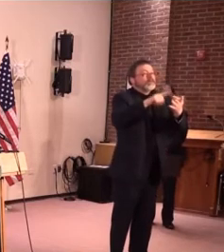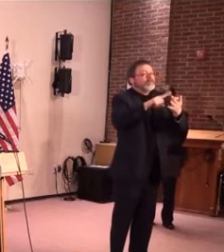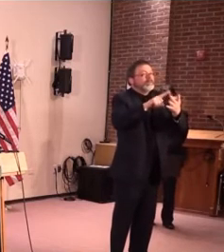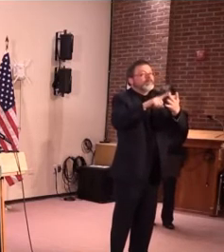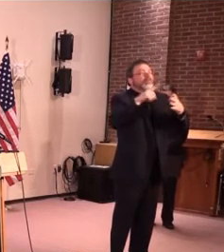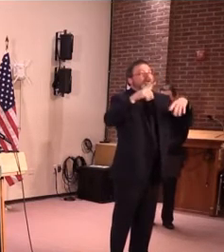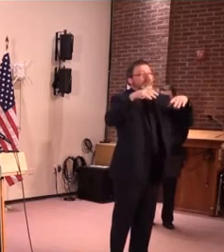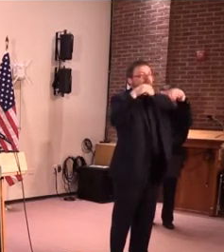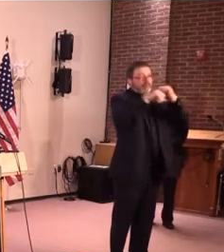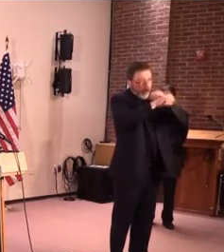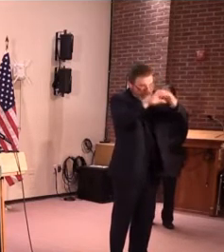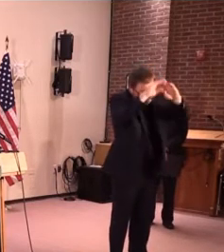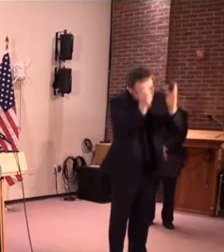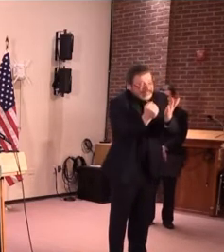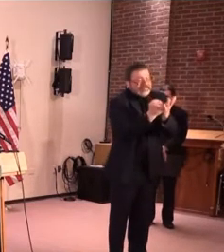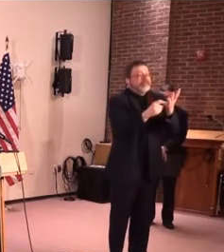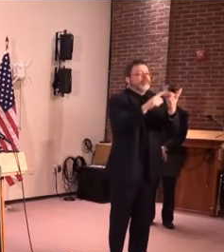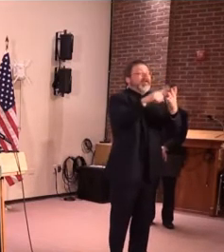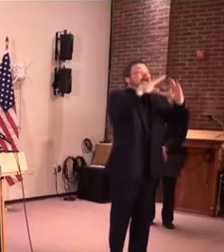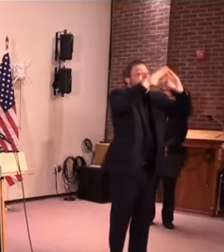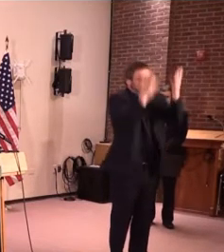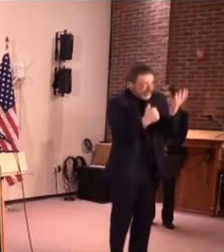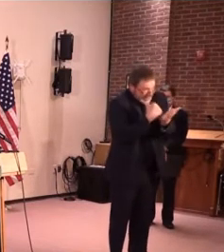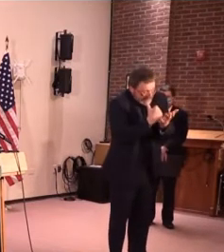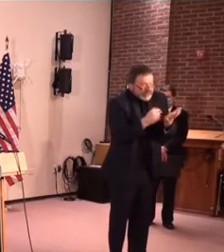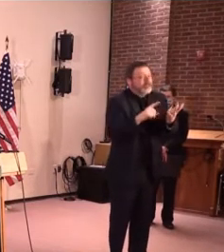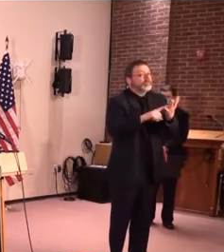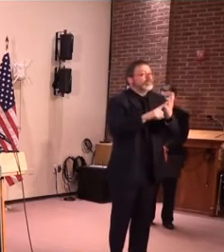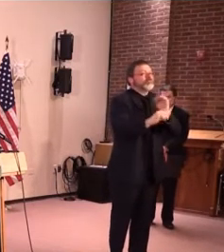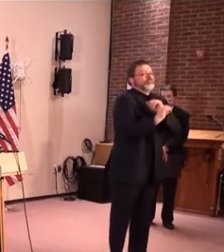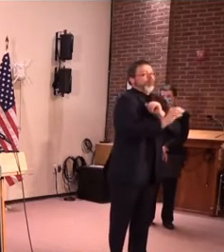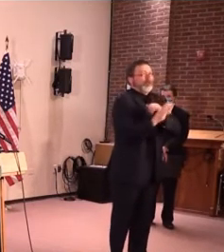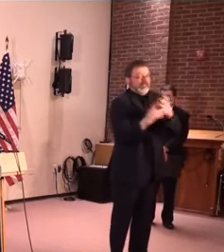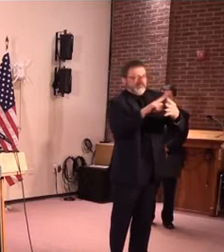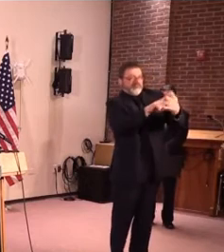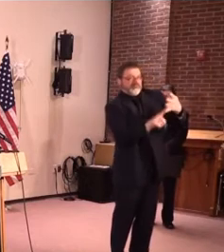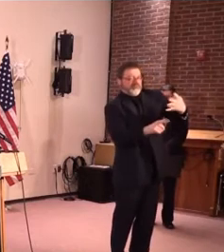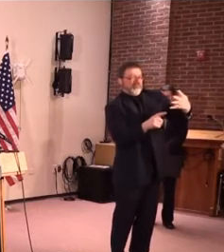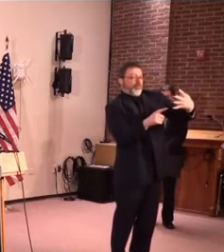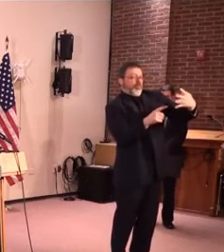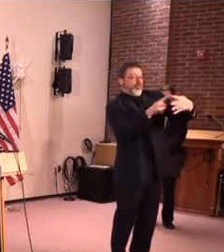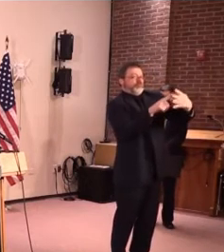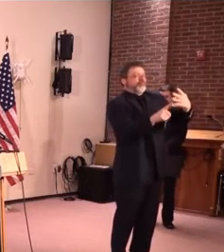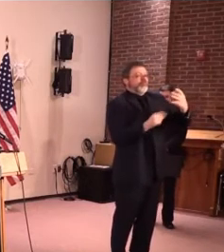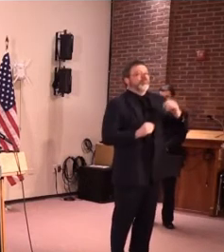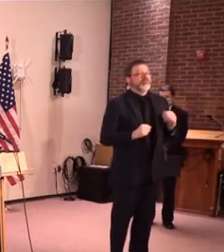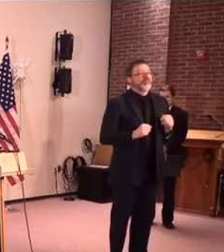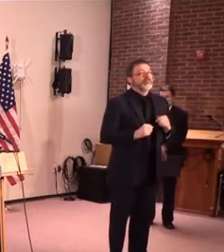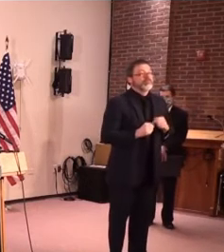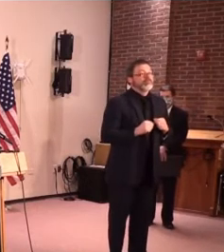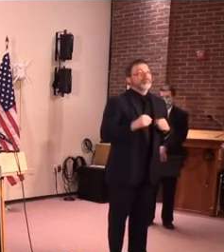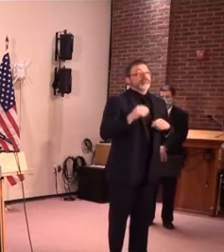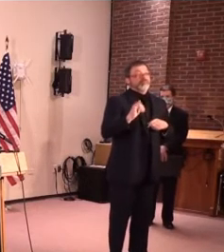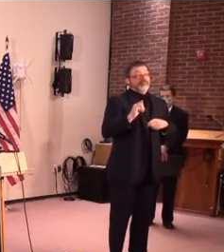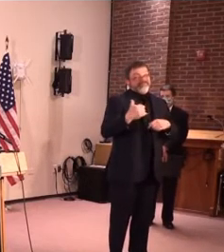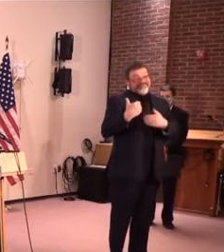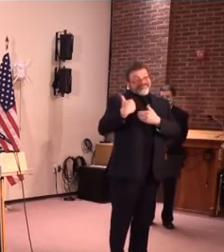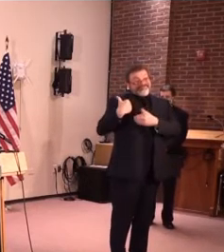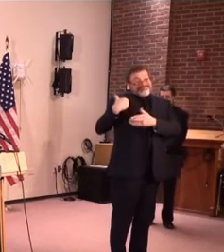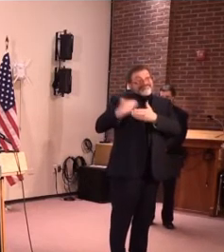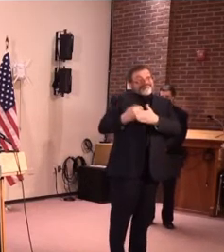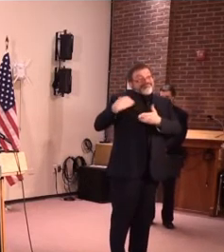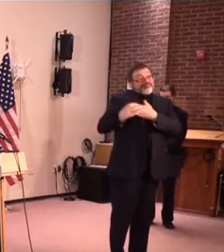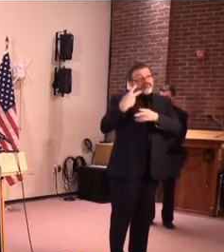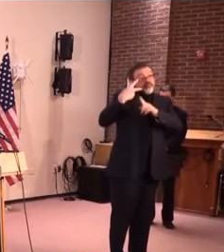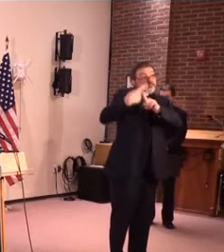marketing and consumer spending assistance. Over the last 2 months, our team has engaged with hundreds of